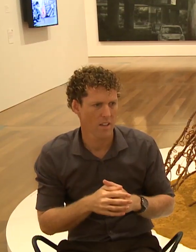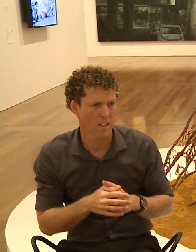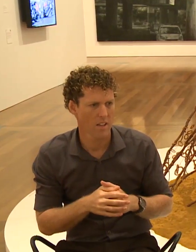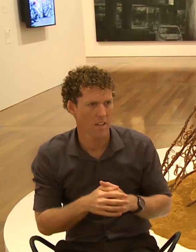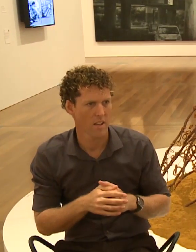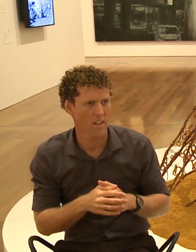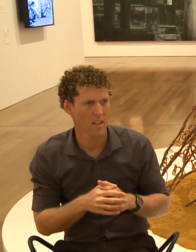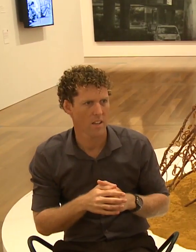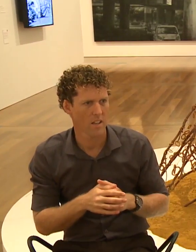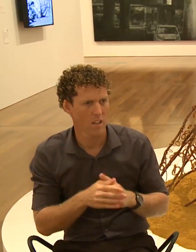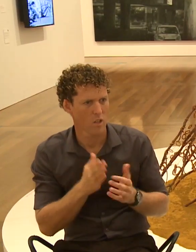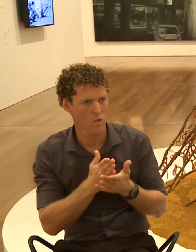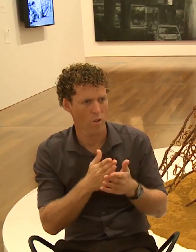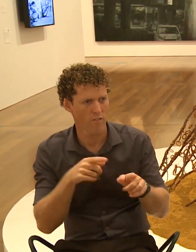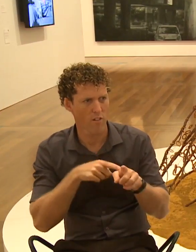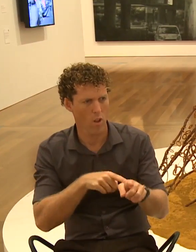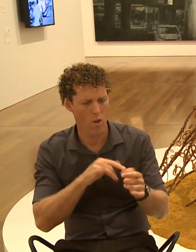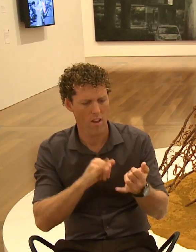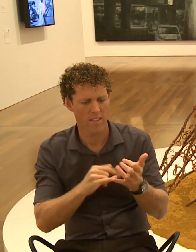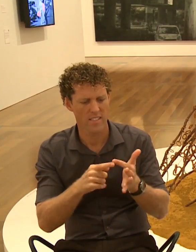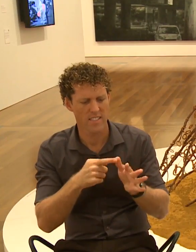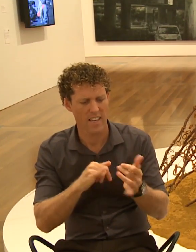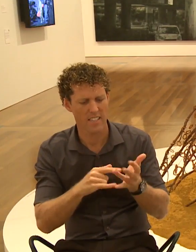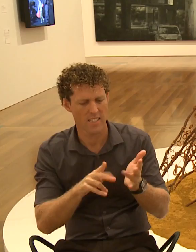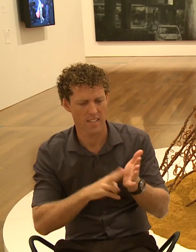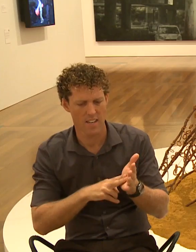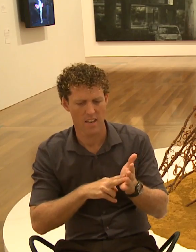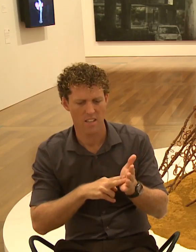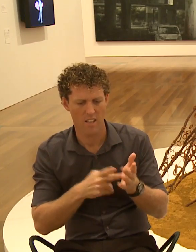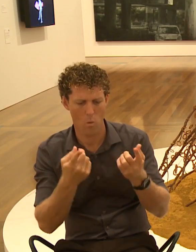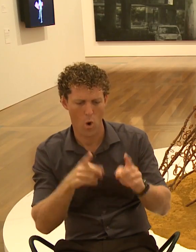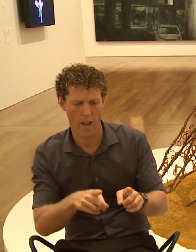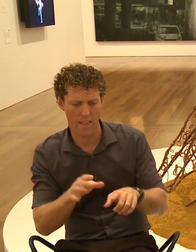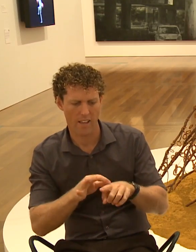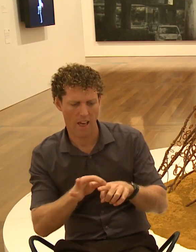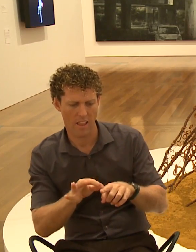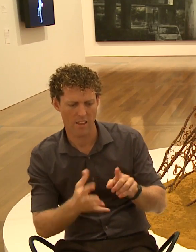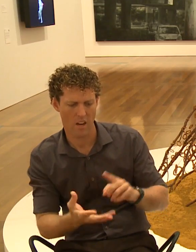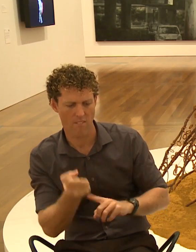It's the seasons that mainly determine the colour that I've found.